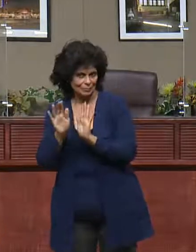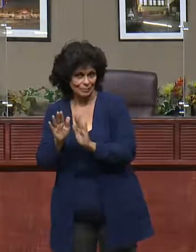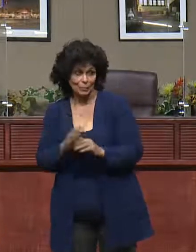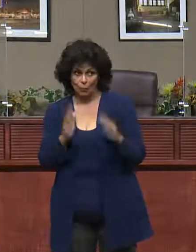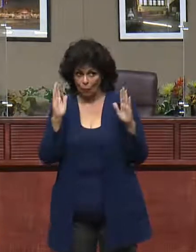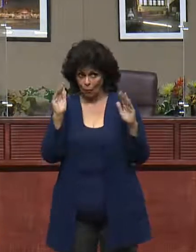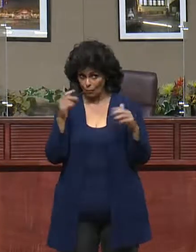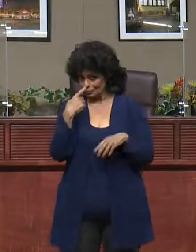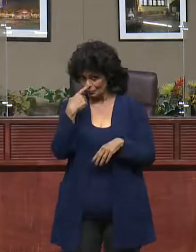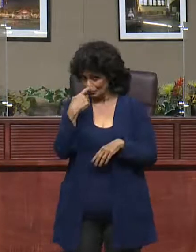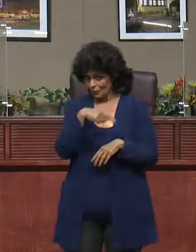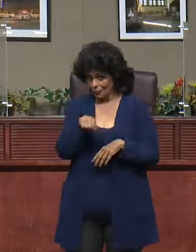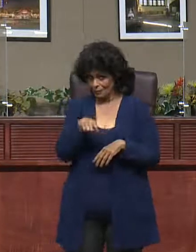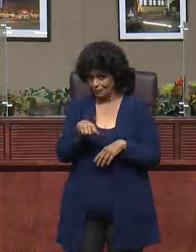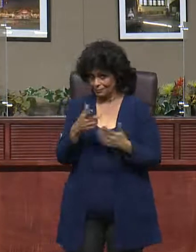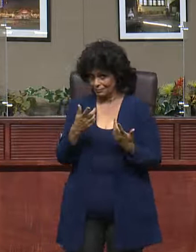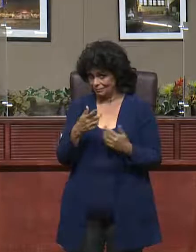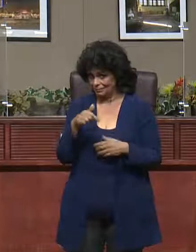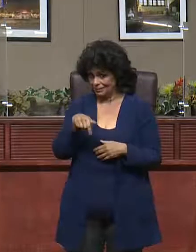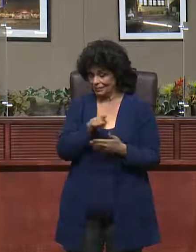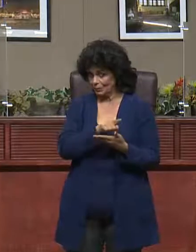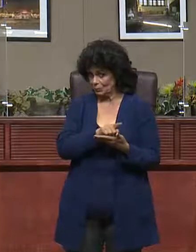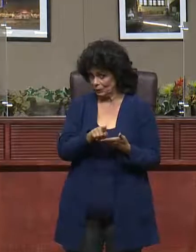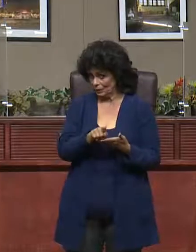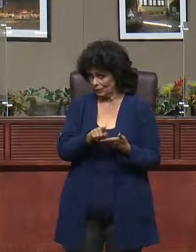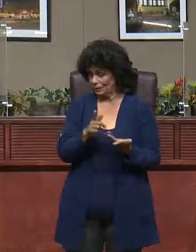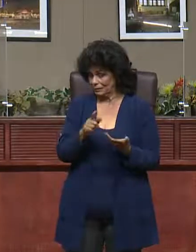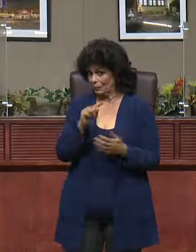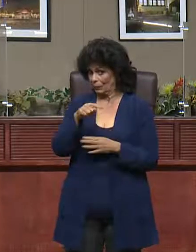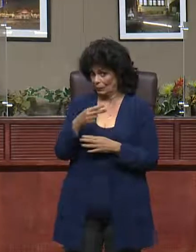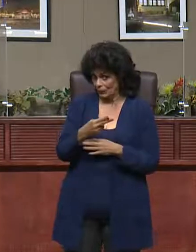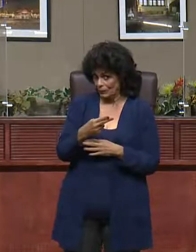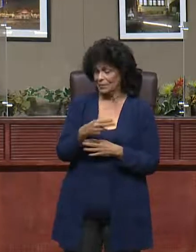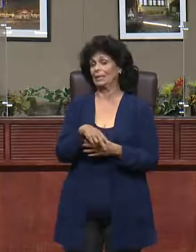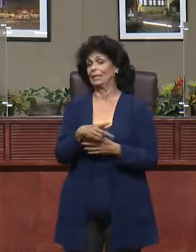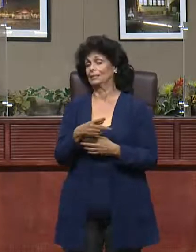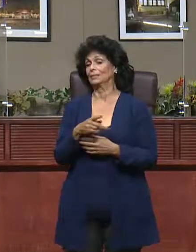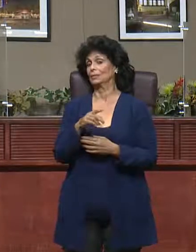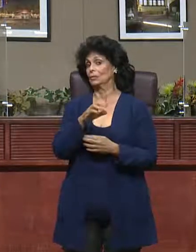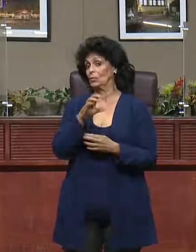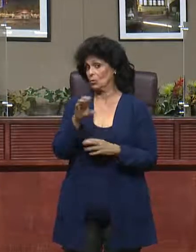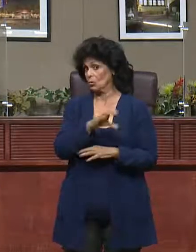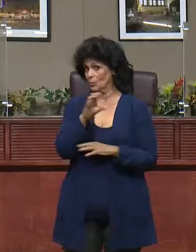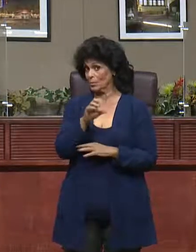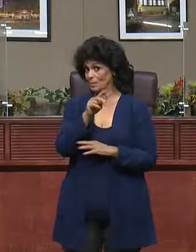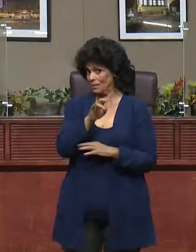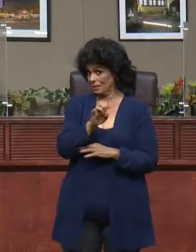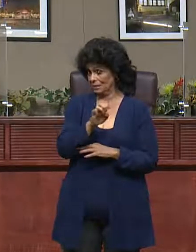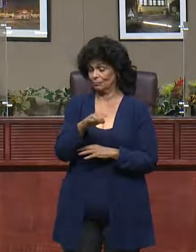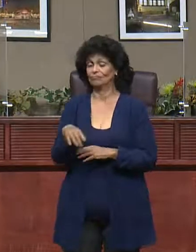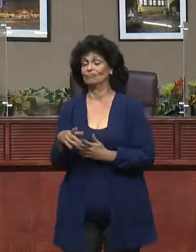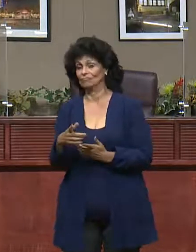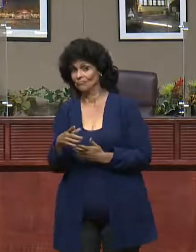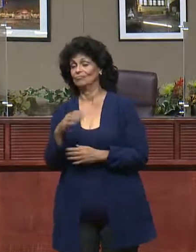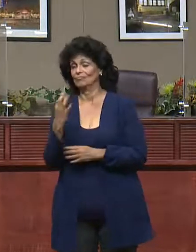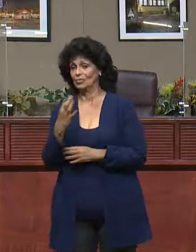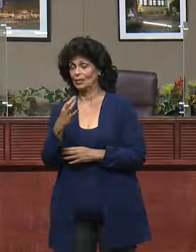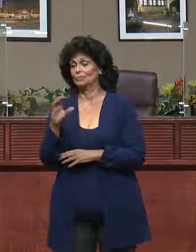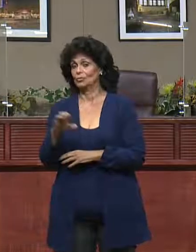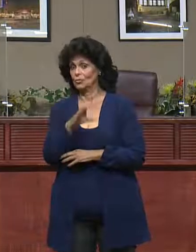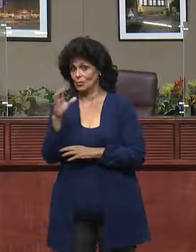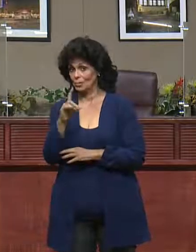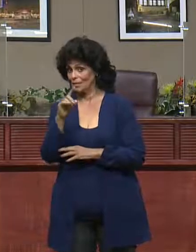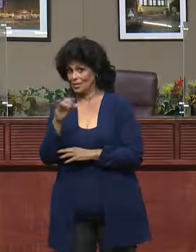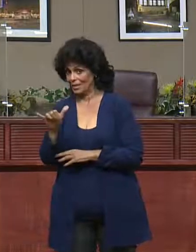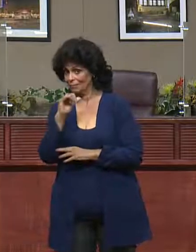mind the fact that you won't be here on Christmas Eve or Christmas. But before we begin, I want to commend our